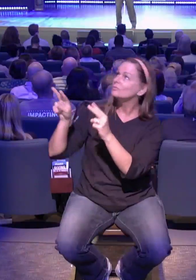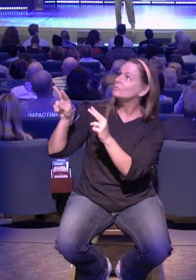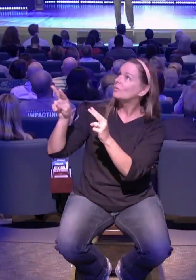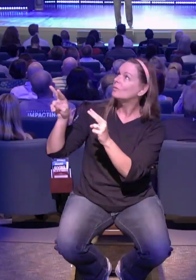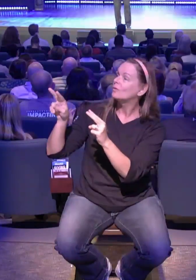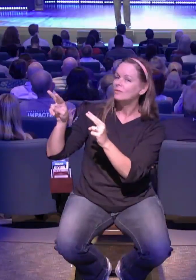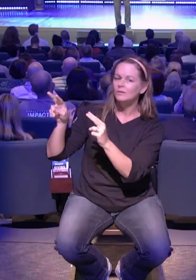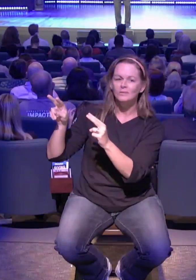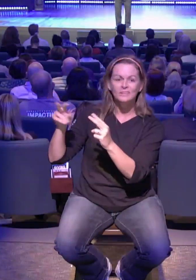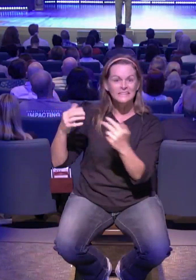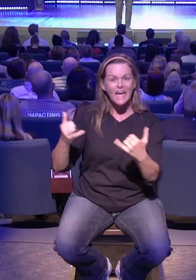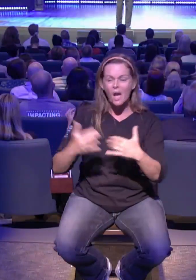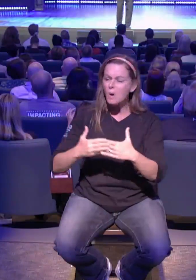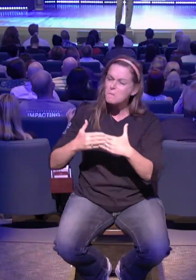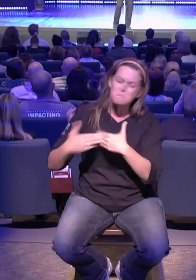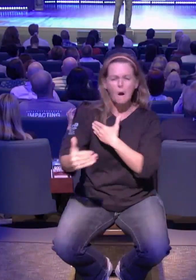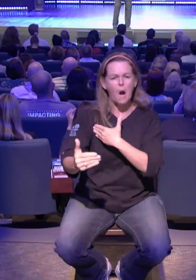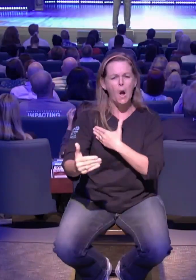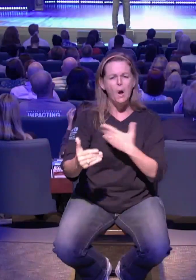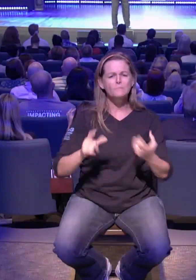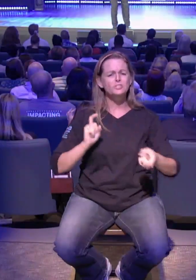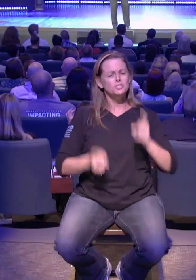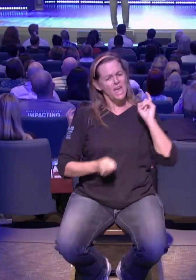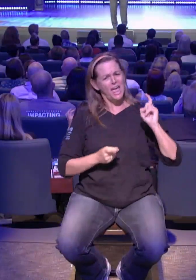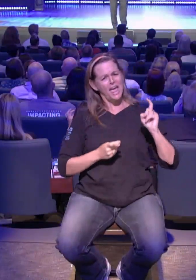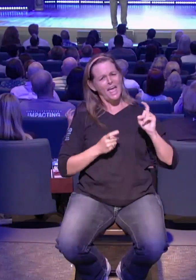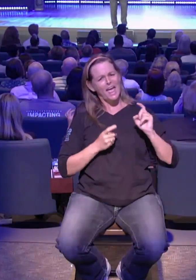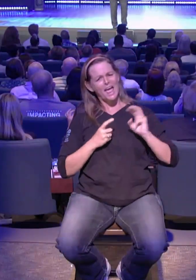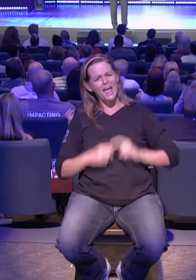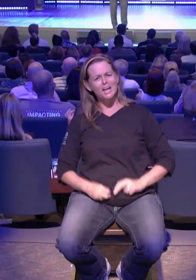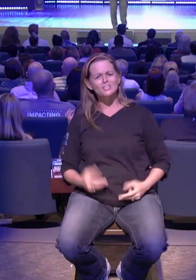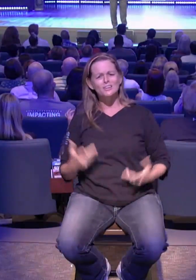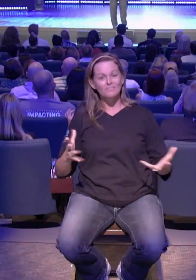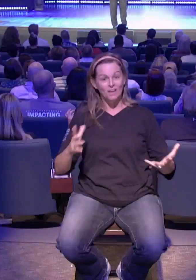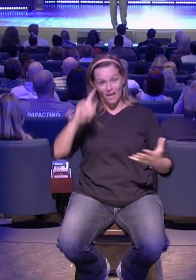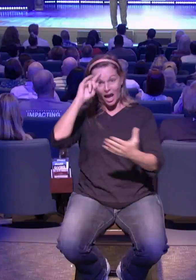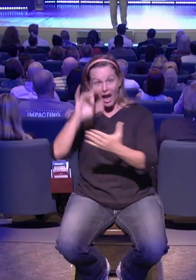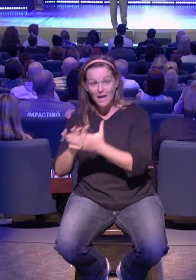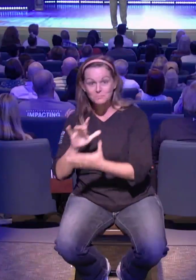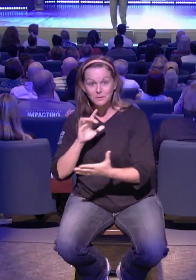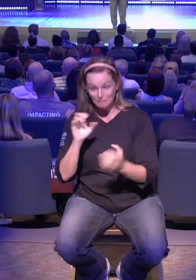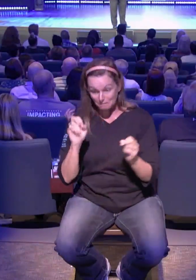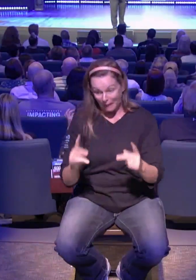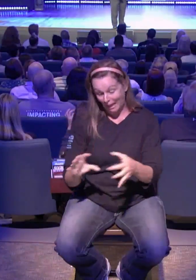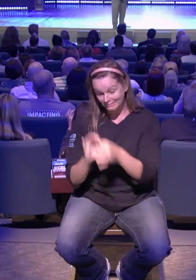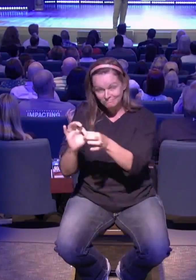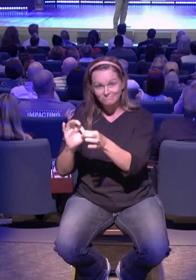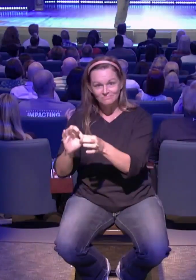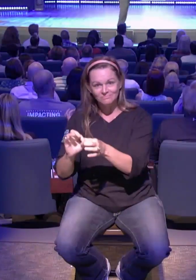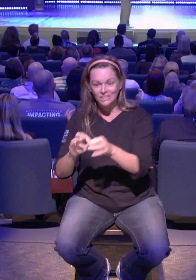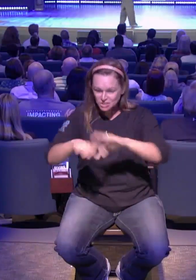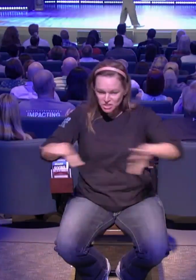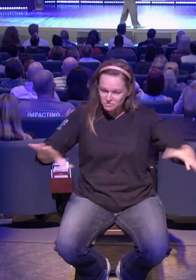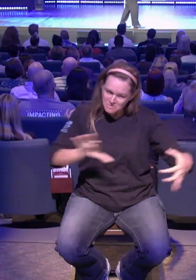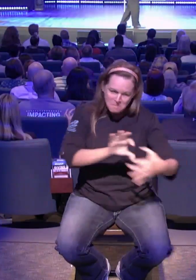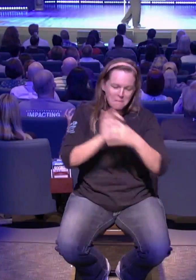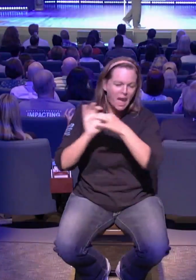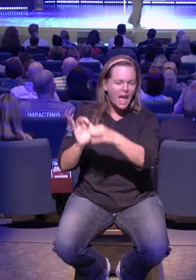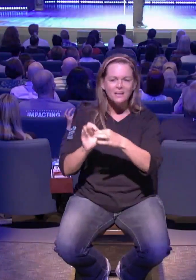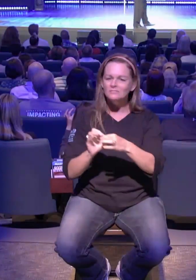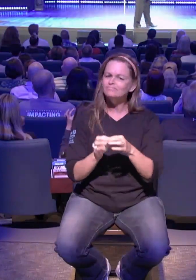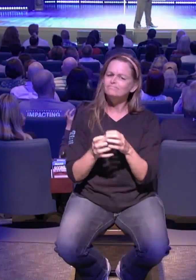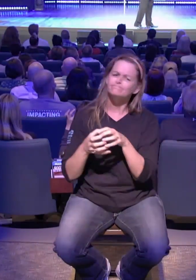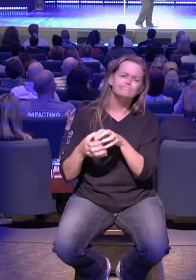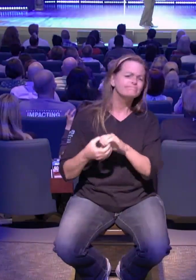Ashlyn is a changed woman. She's now reconciled with her husband and her family, walking